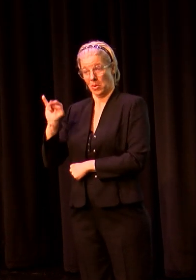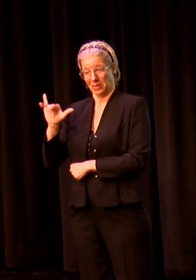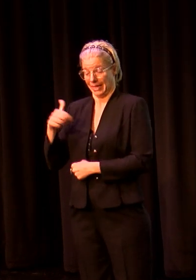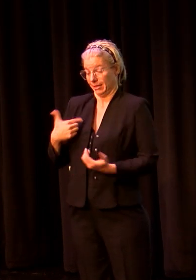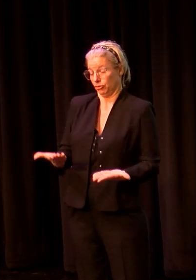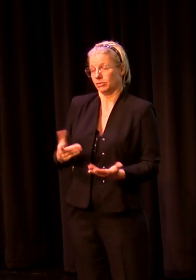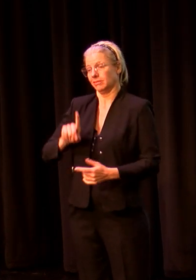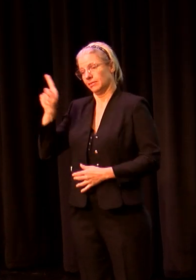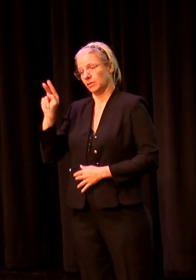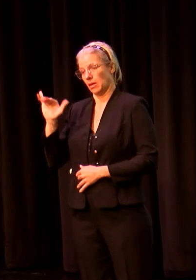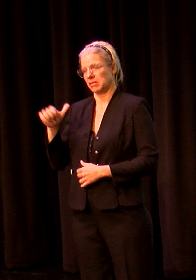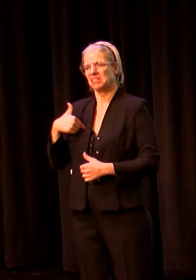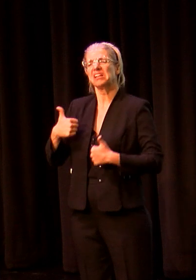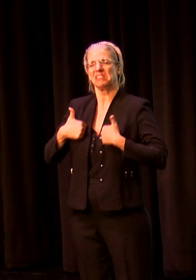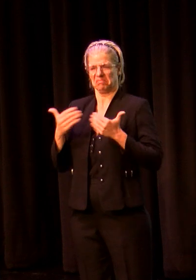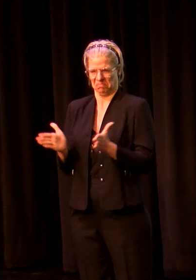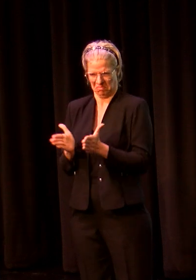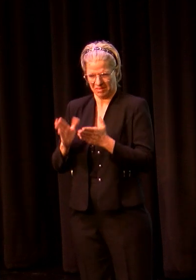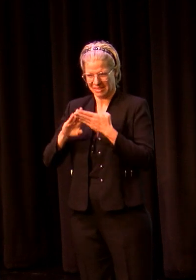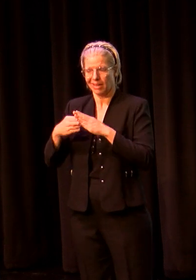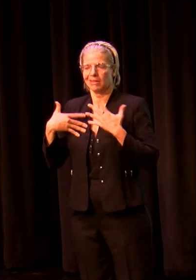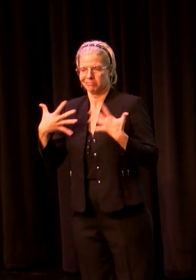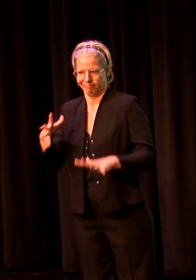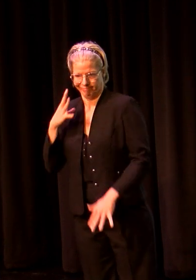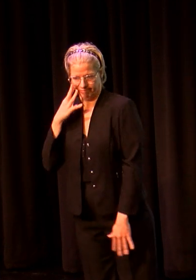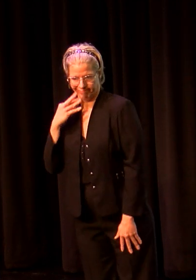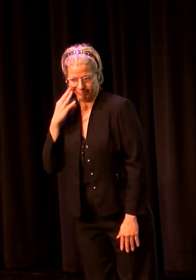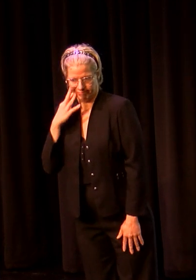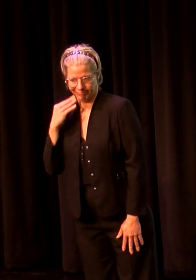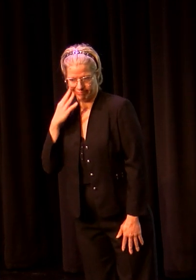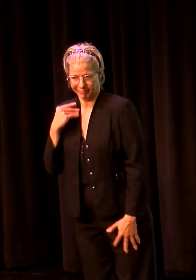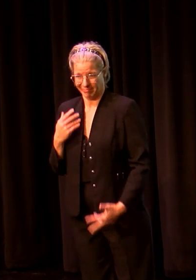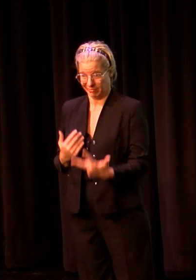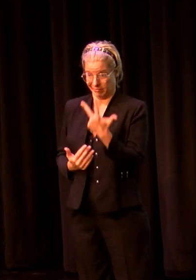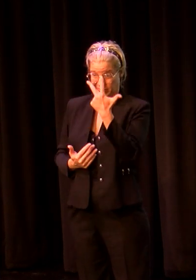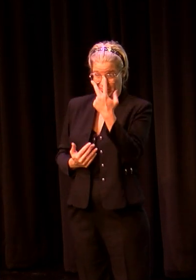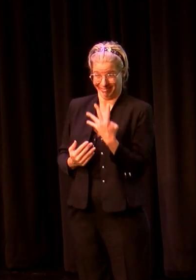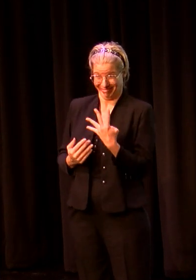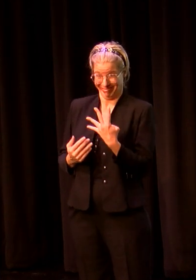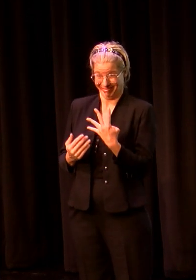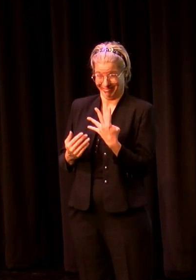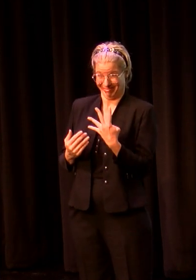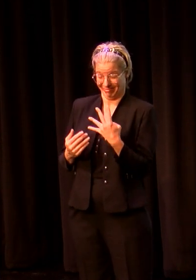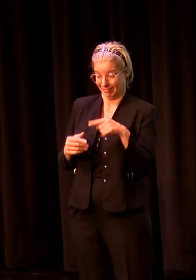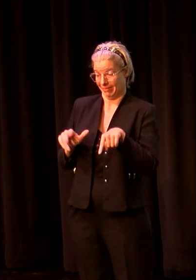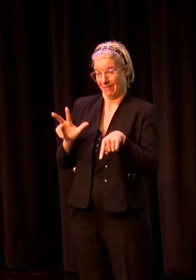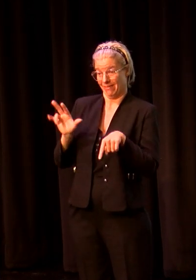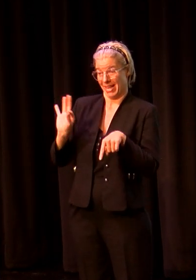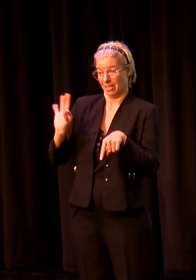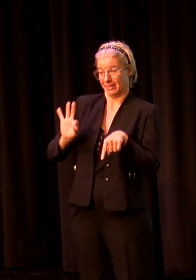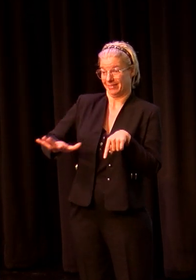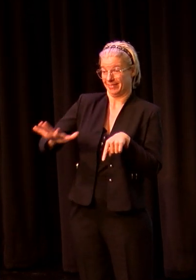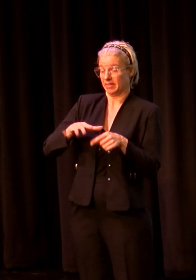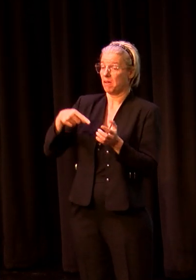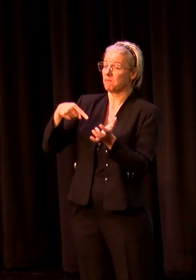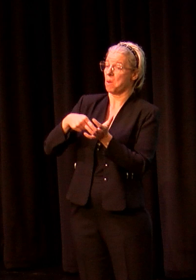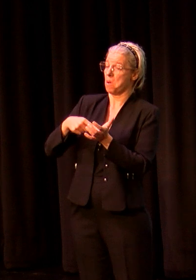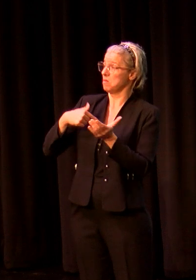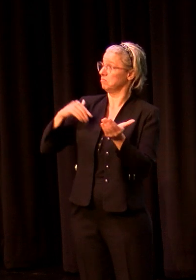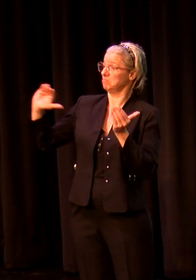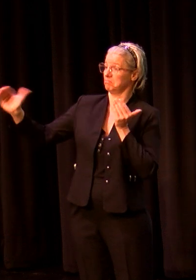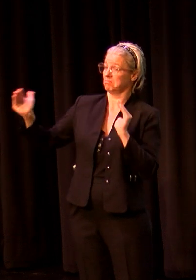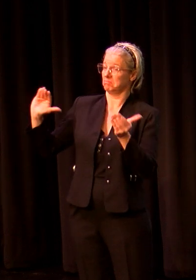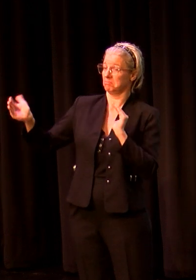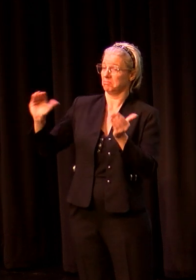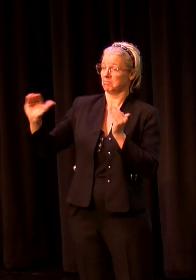Shoreline, Washington, a city about 3/4 the size of Frederick, and that's affordable housing. And one of the problems, and this is something I think we need to